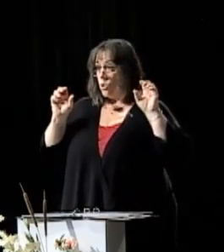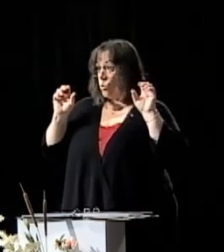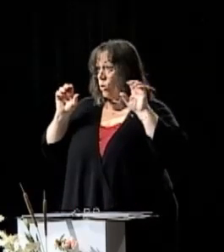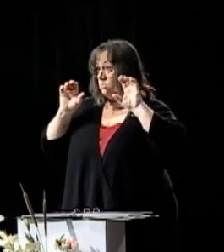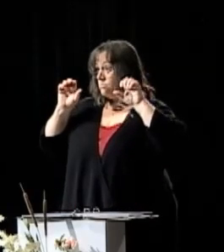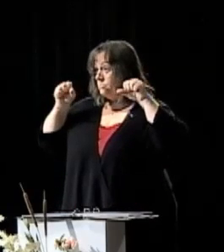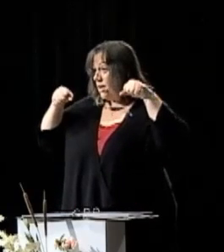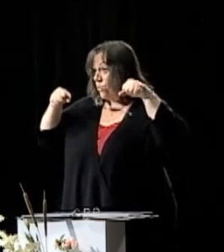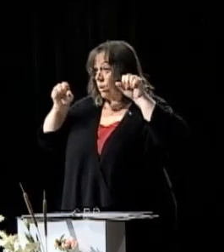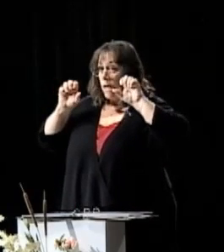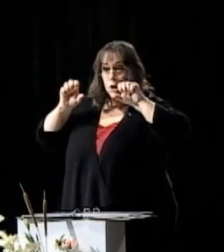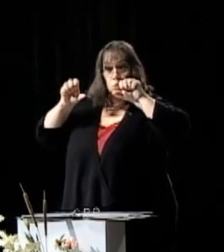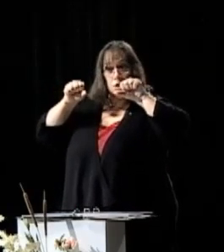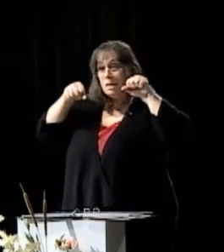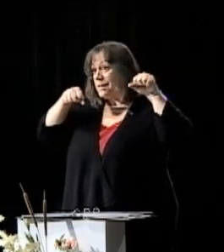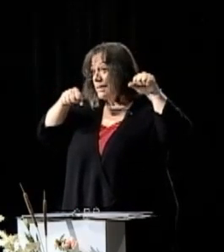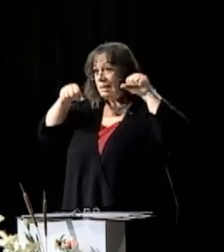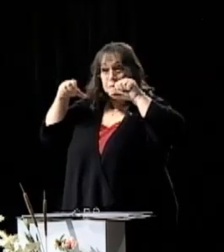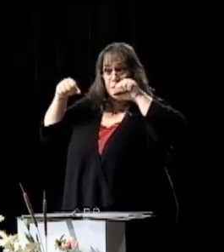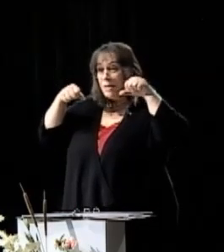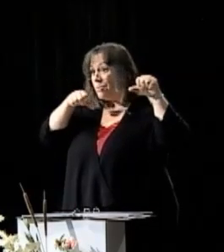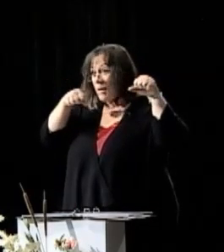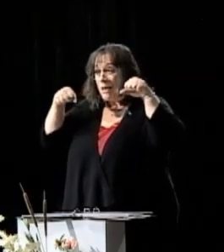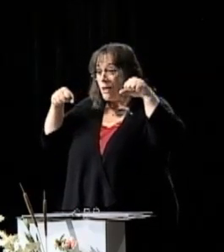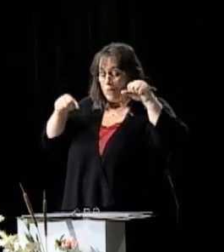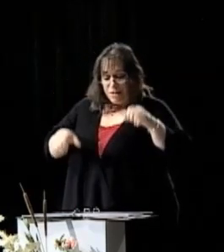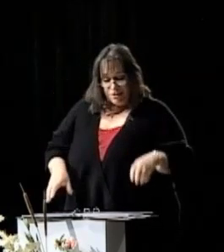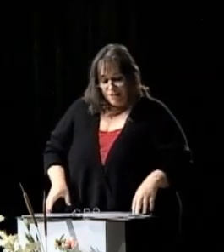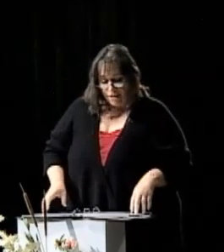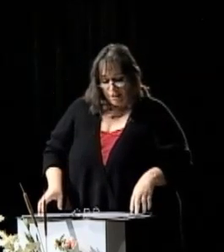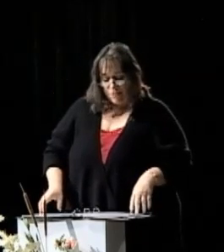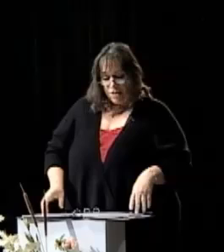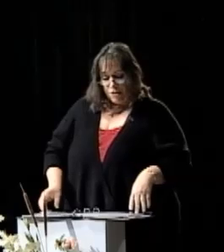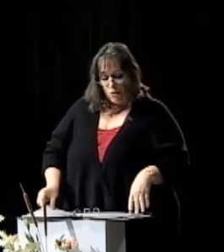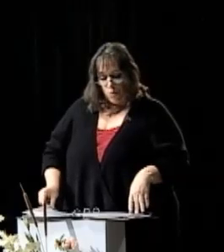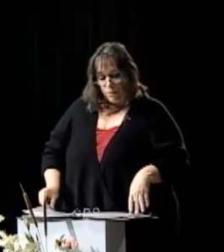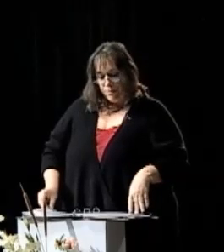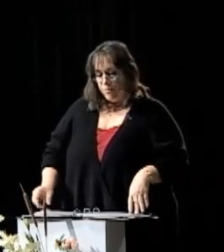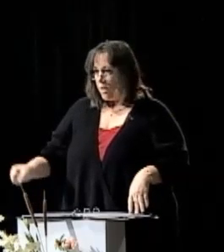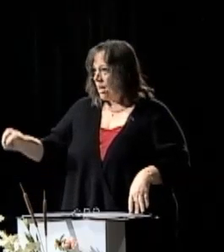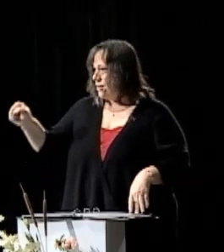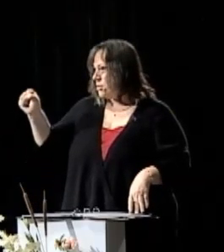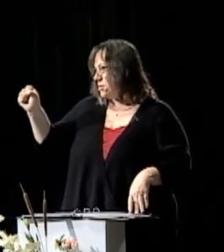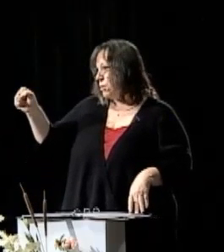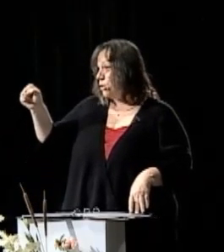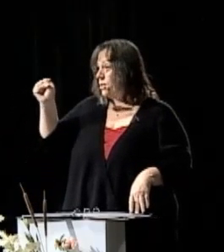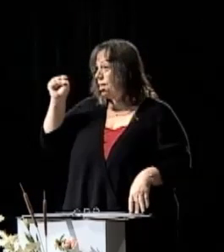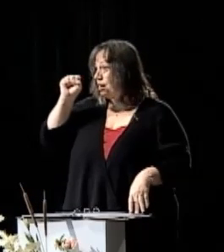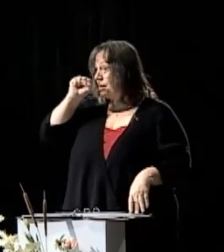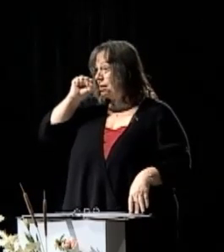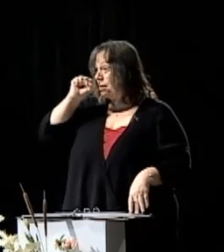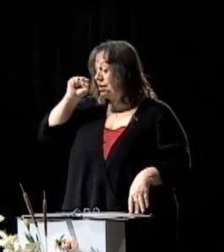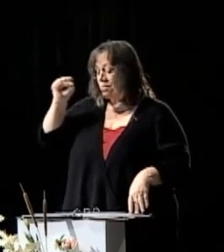Corn, everyone kind of knows this. You're kind of biting along the ear of corn. Carrot, similar.